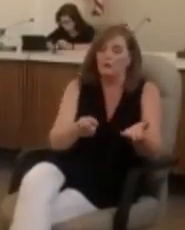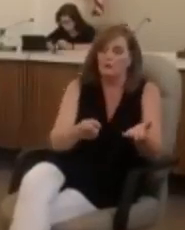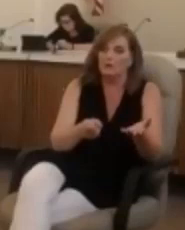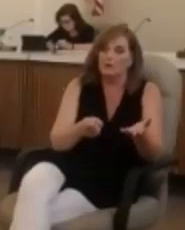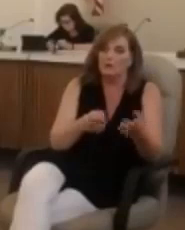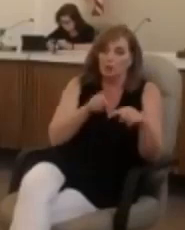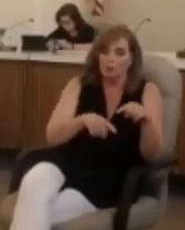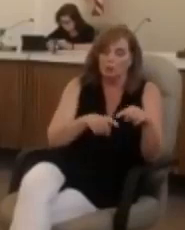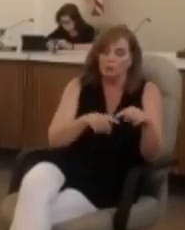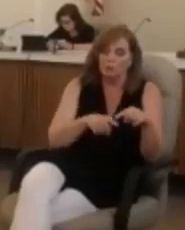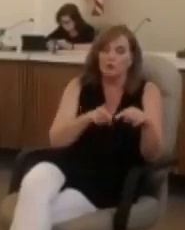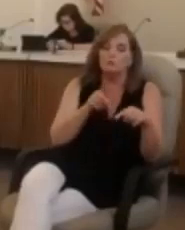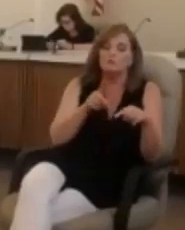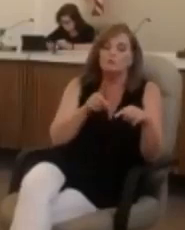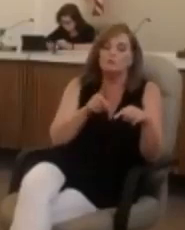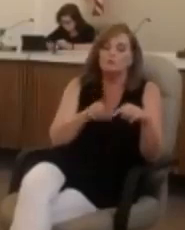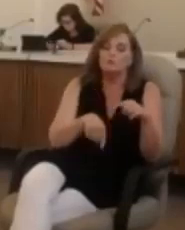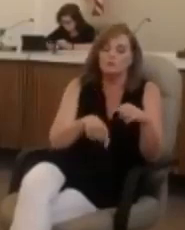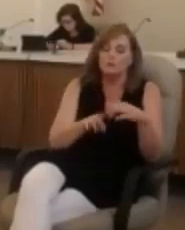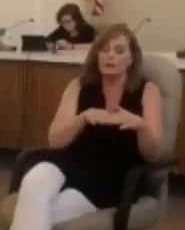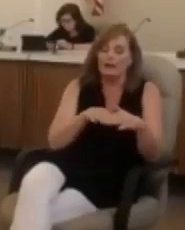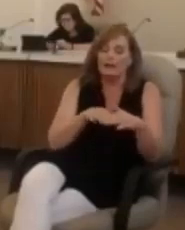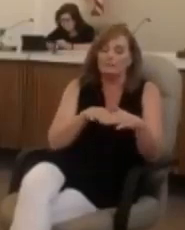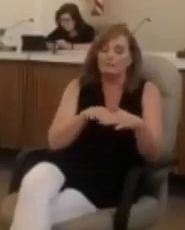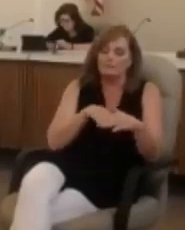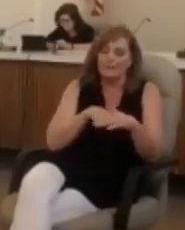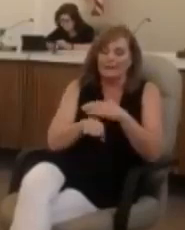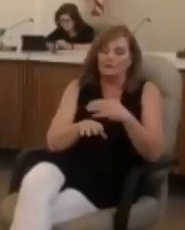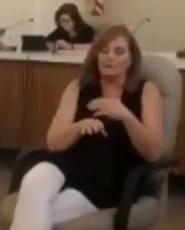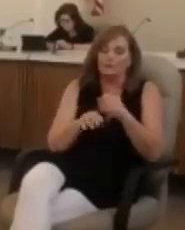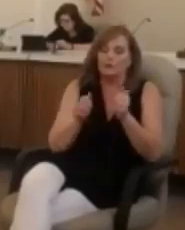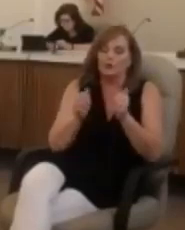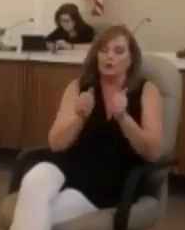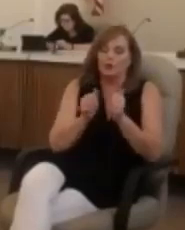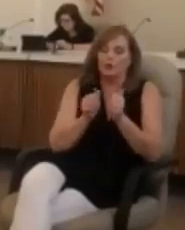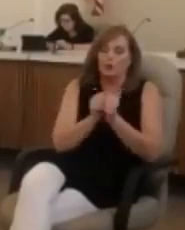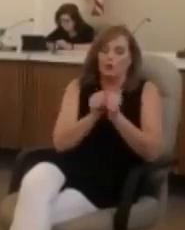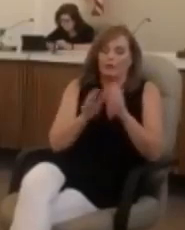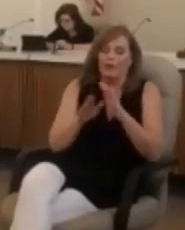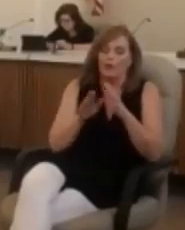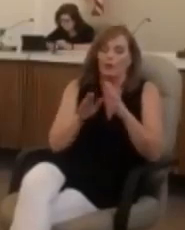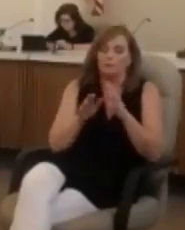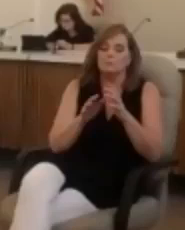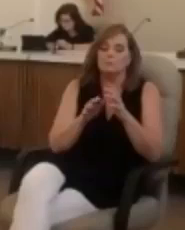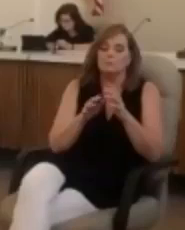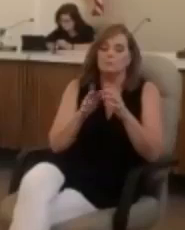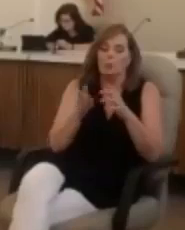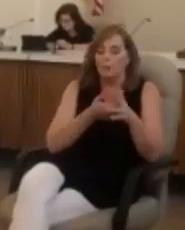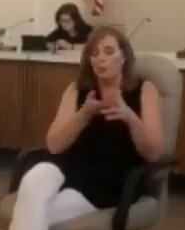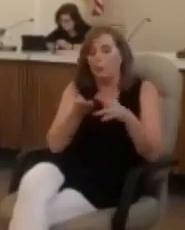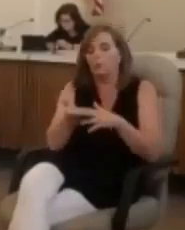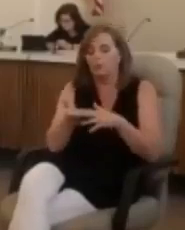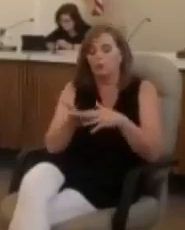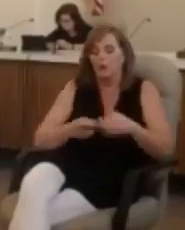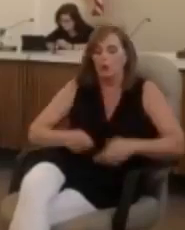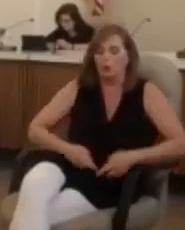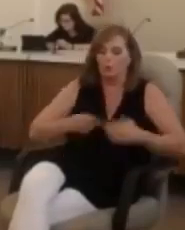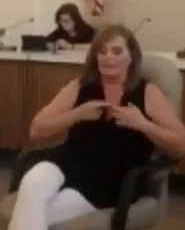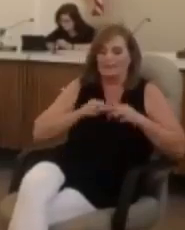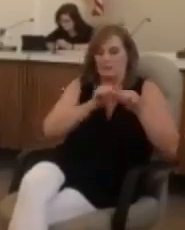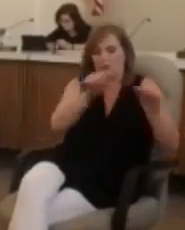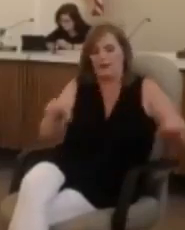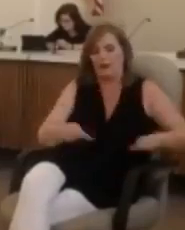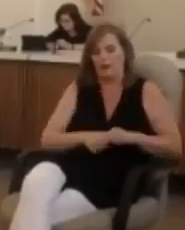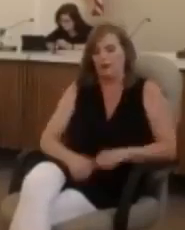at least half, maybe the majority of our town parks. Breeze Park, you have to take 2 residential side streets to get to it.